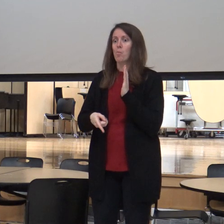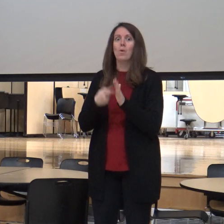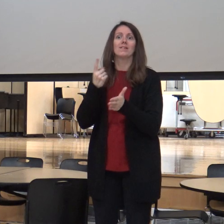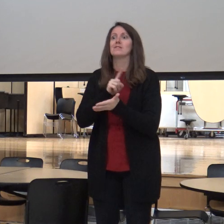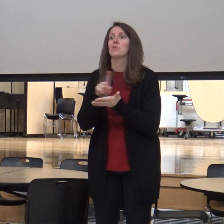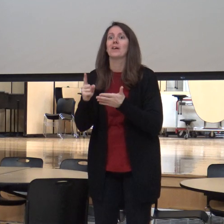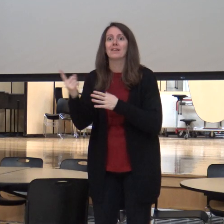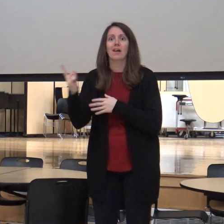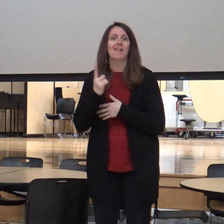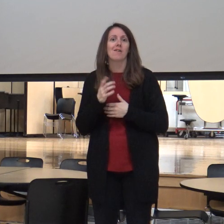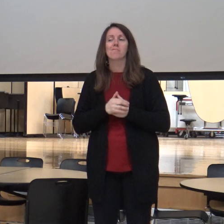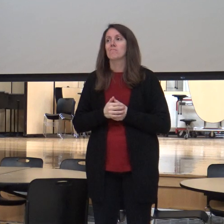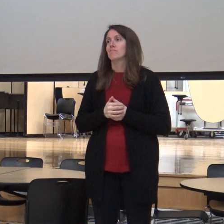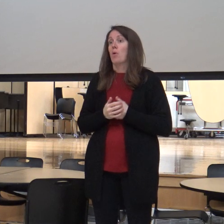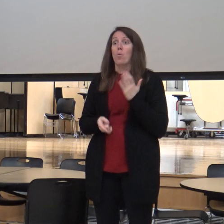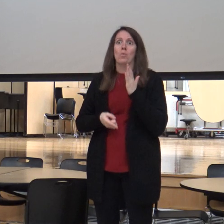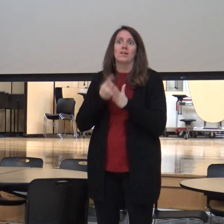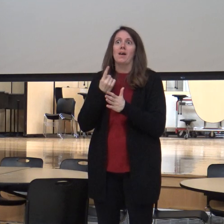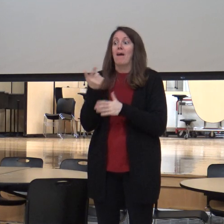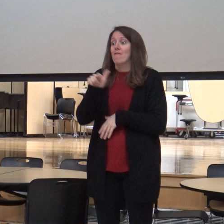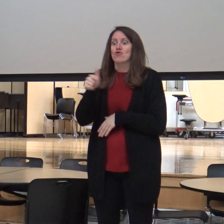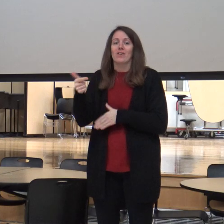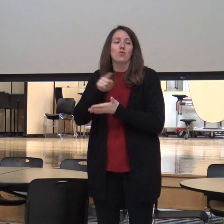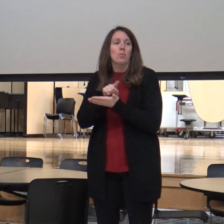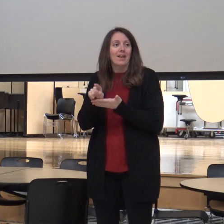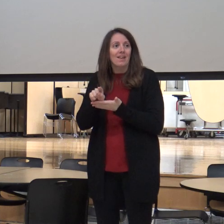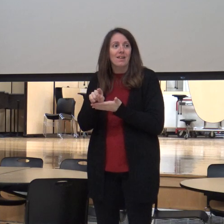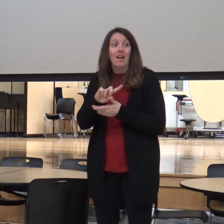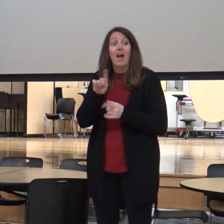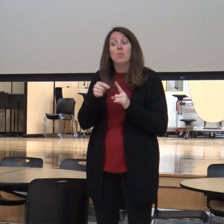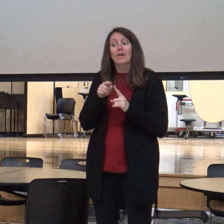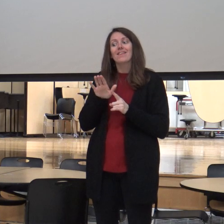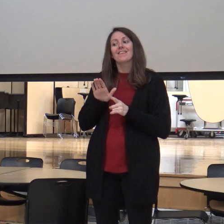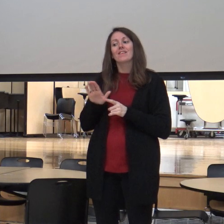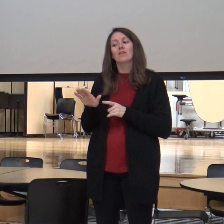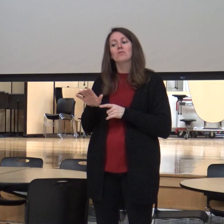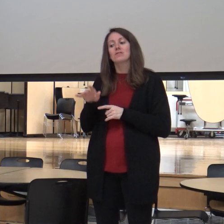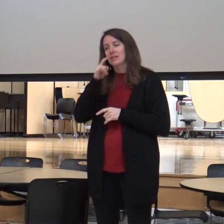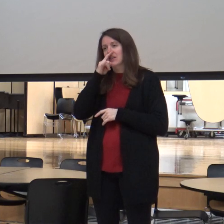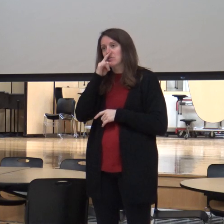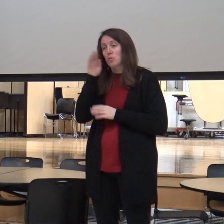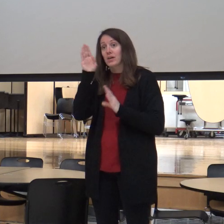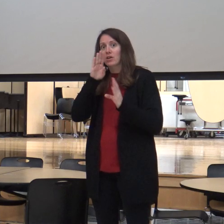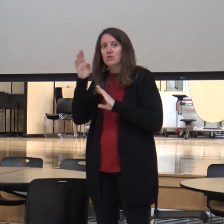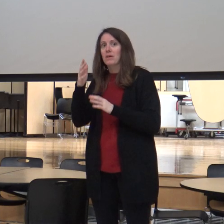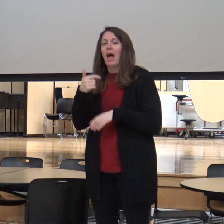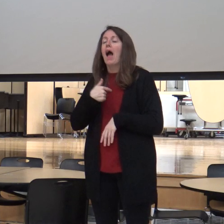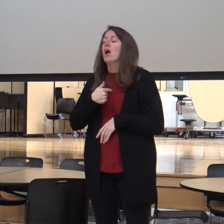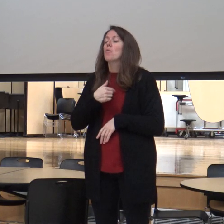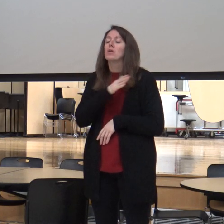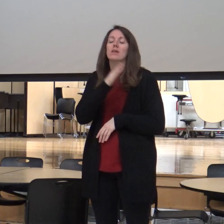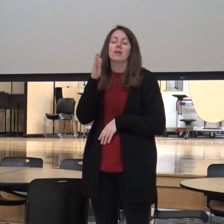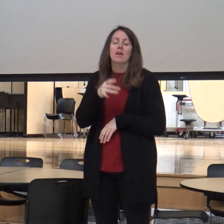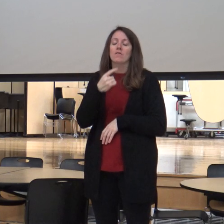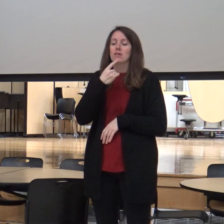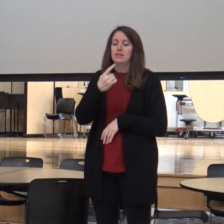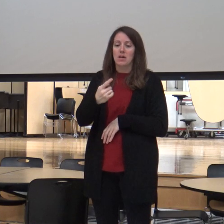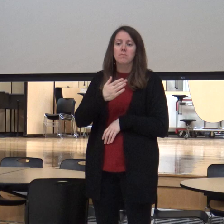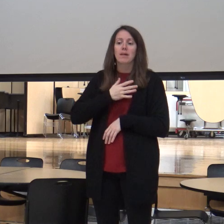week. And as some of the other kids were getting in trouble, I'm not going to ever tell my kid you can't be friends with somebody unless